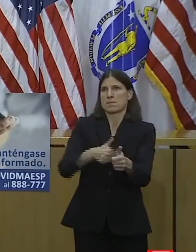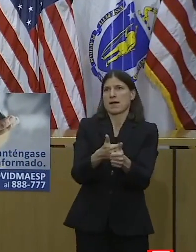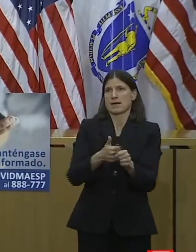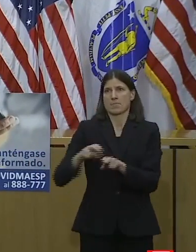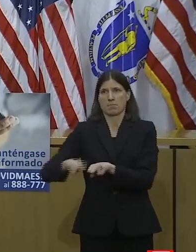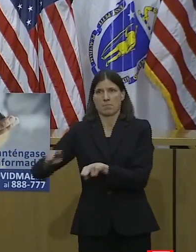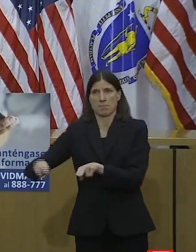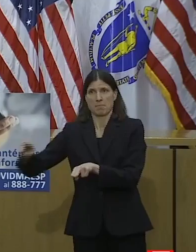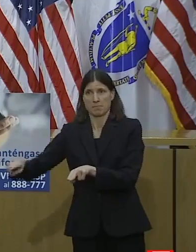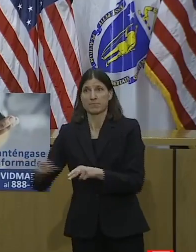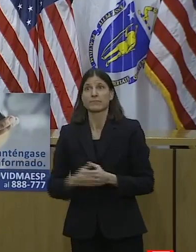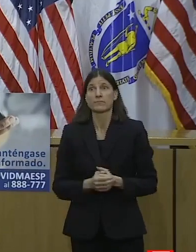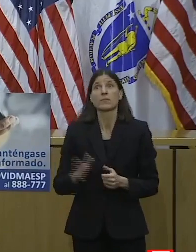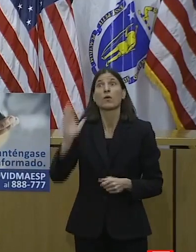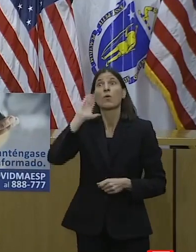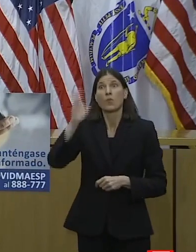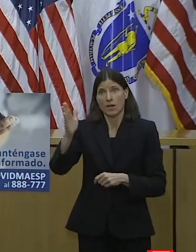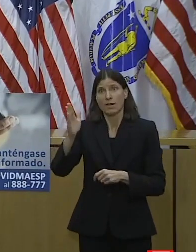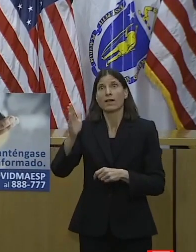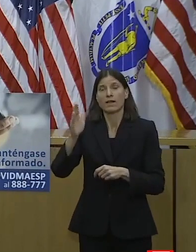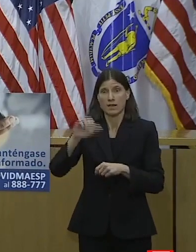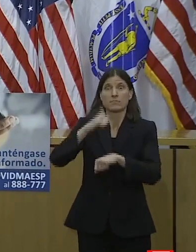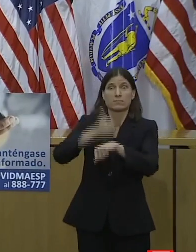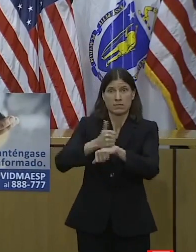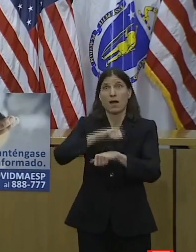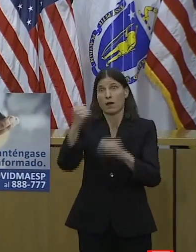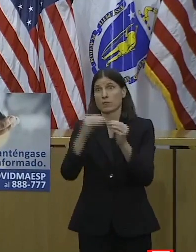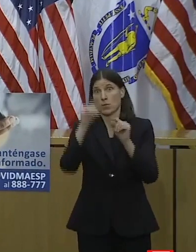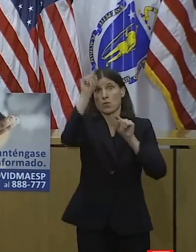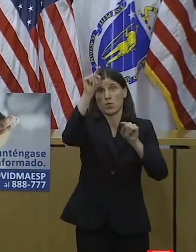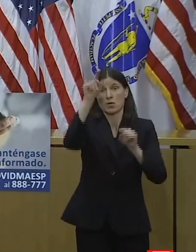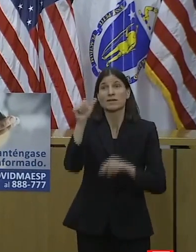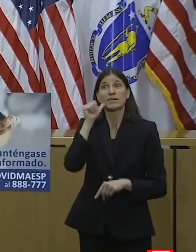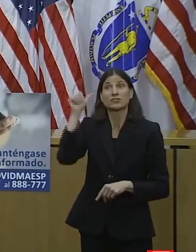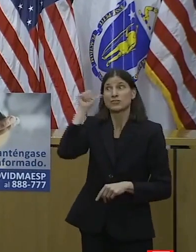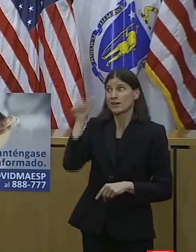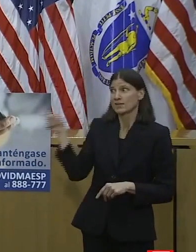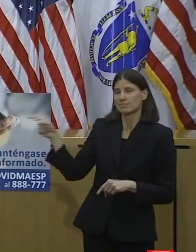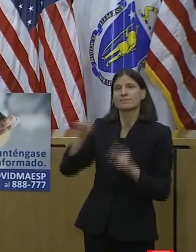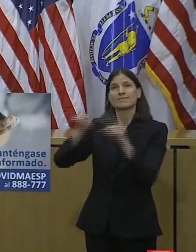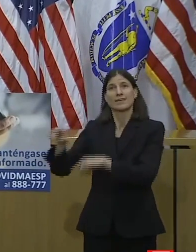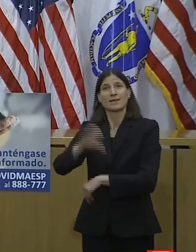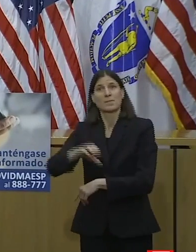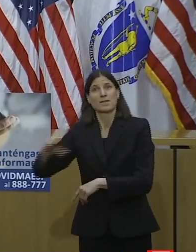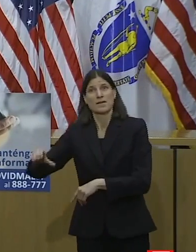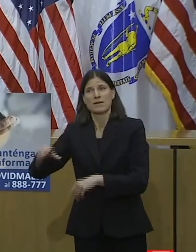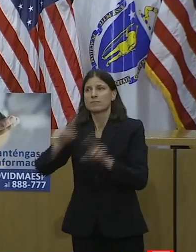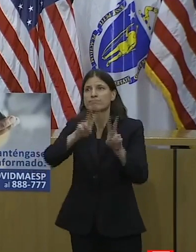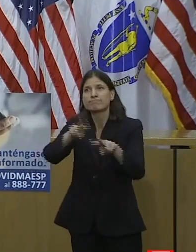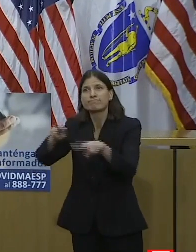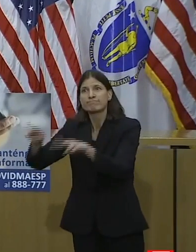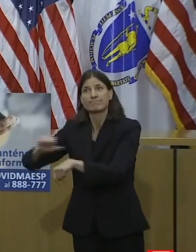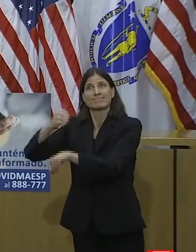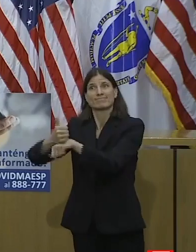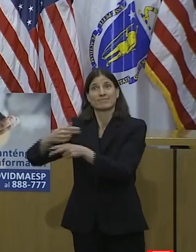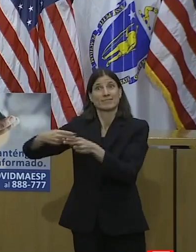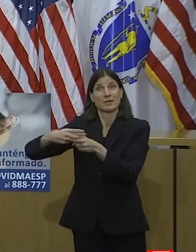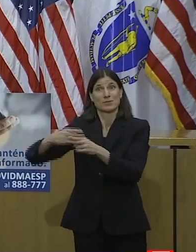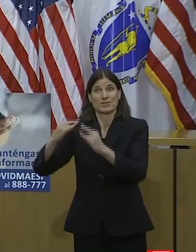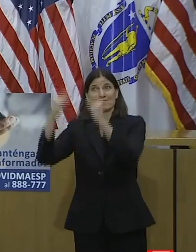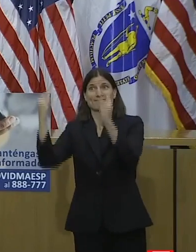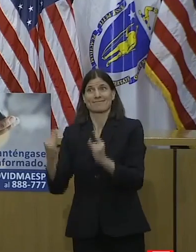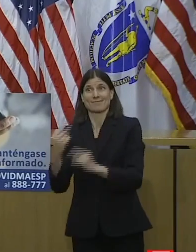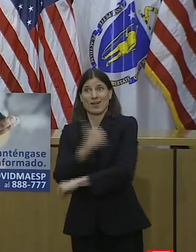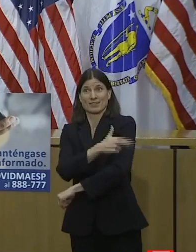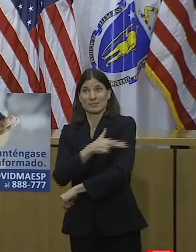will formally launch on Monday. Additional sites are being launched in Lowell and down in Dartmouth on the South Coast to ensure